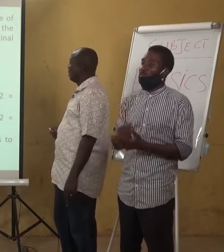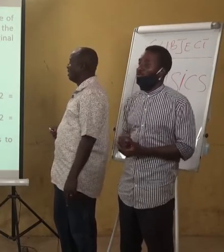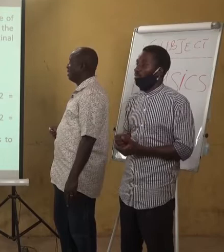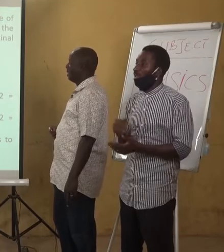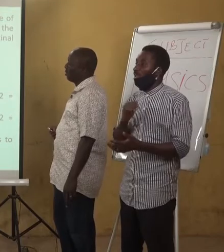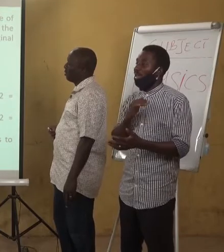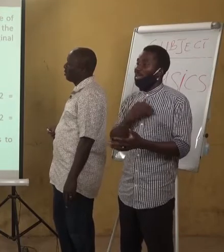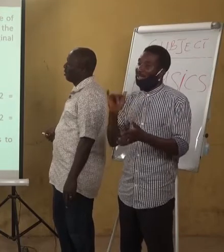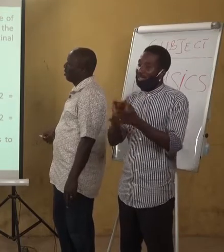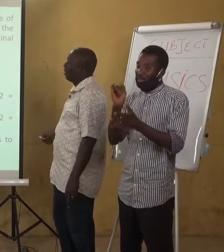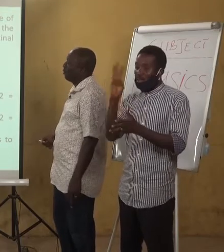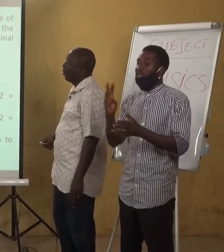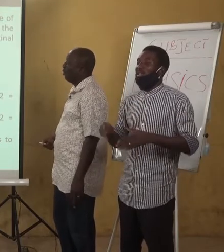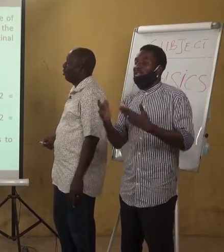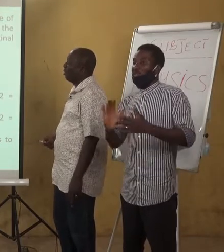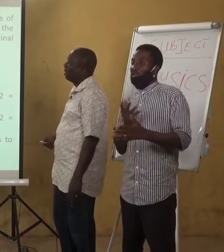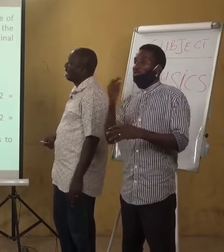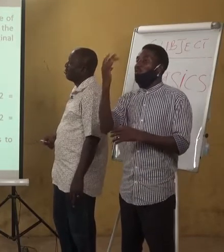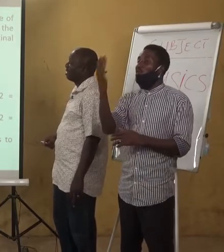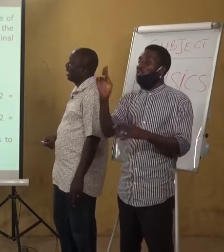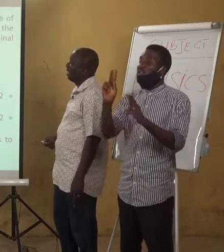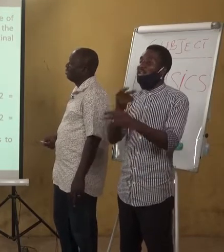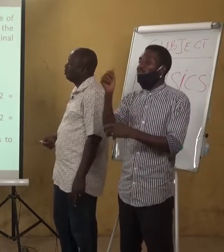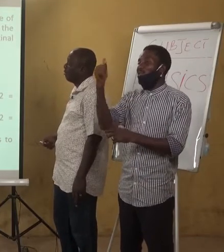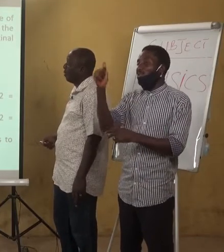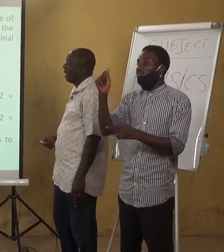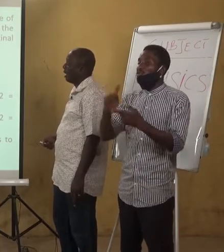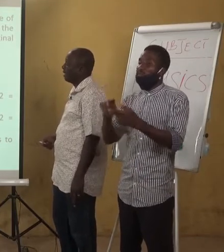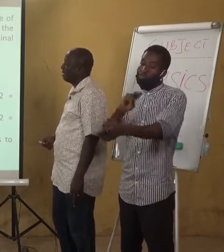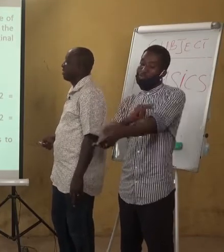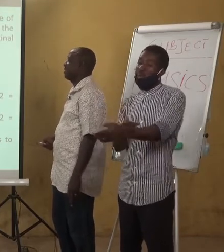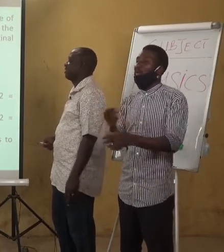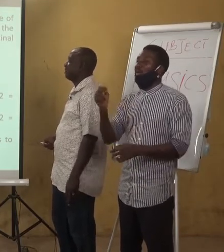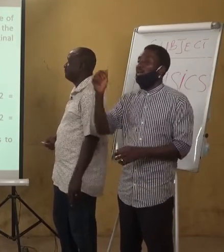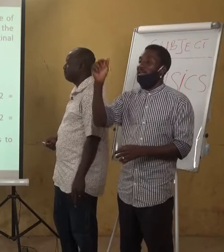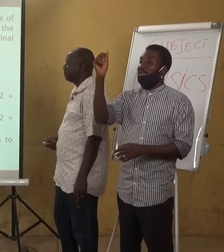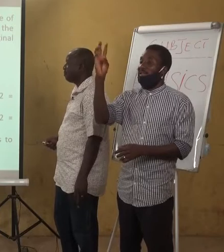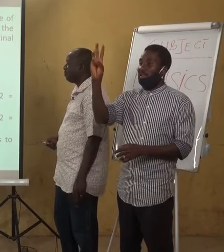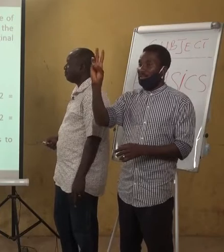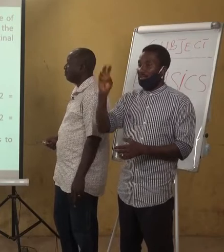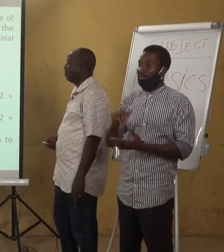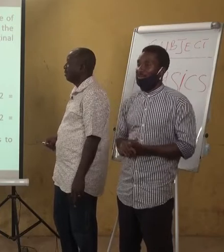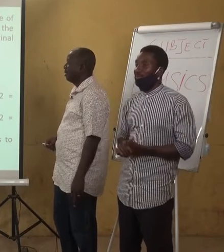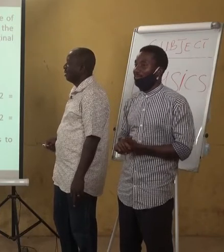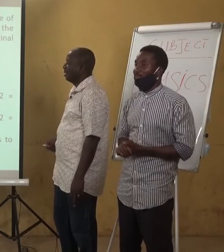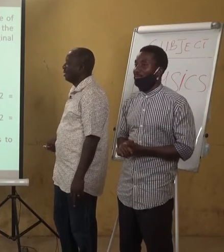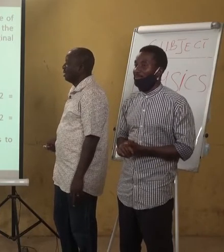And that will give us 4 times 10 to power 6.